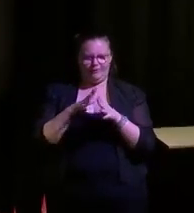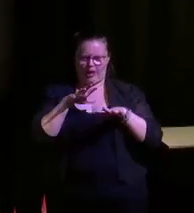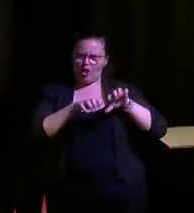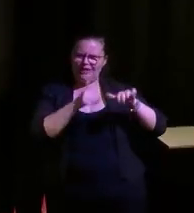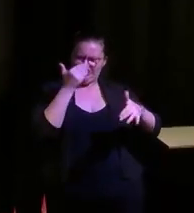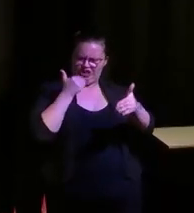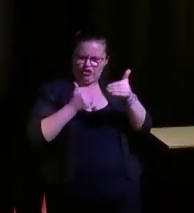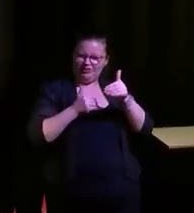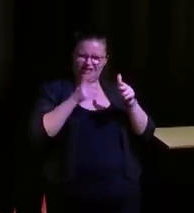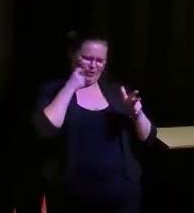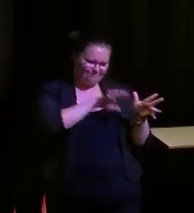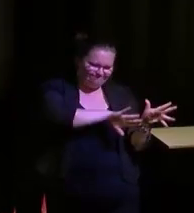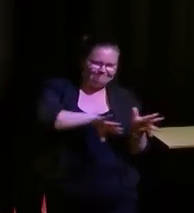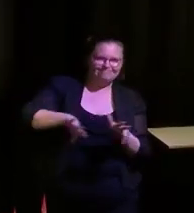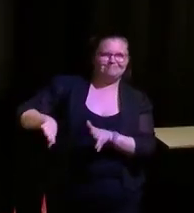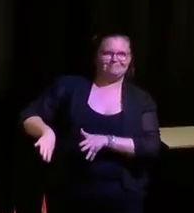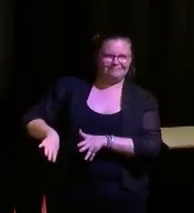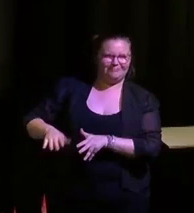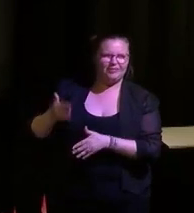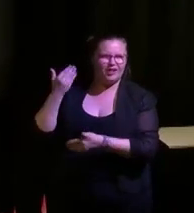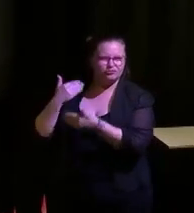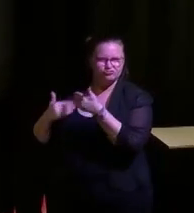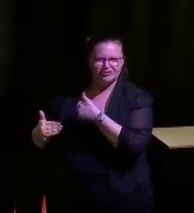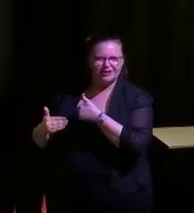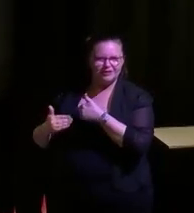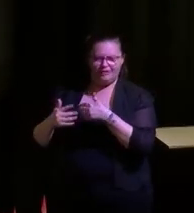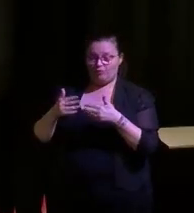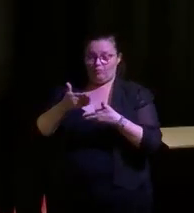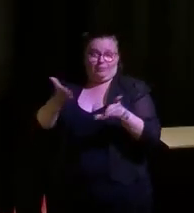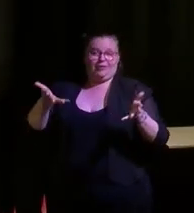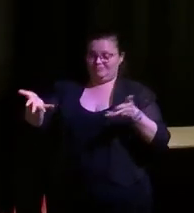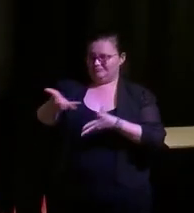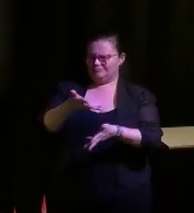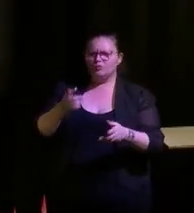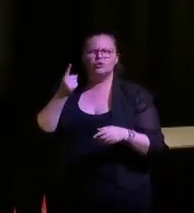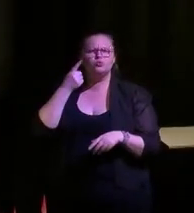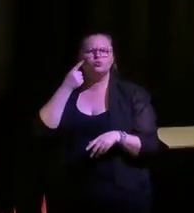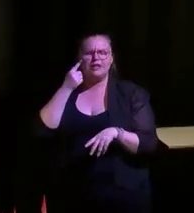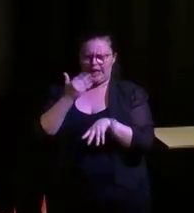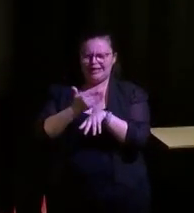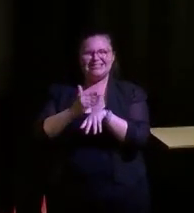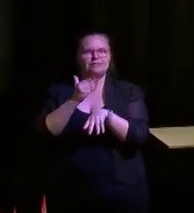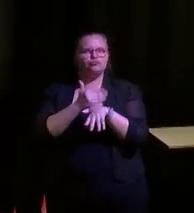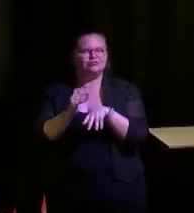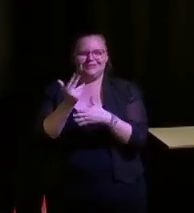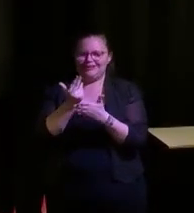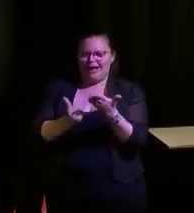particularly, and in the public dialogue. What do you see as contemporary art's role or artist's